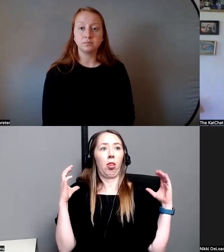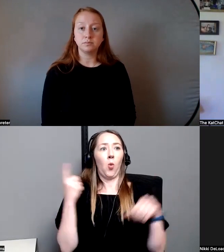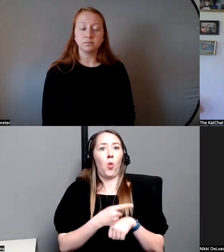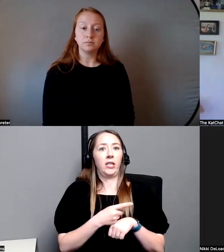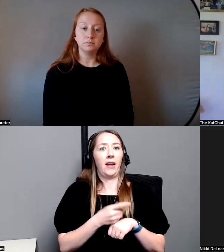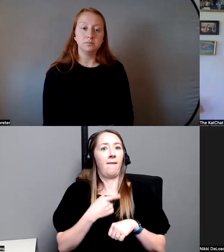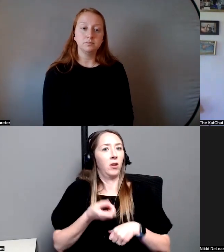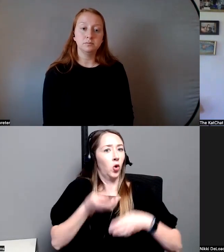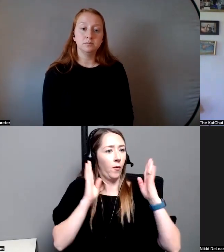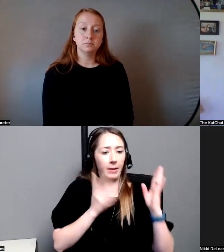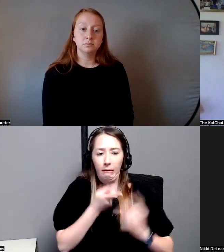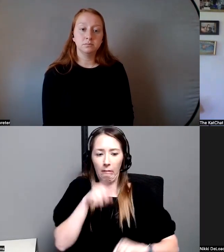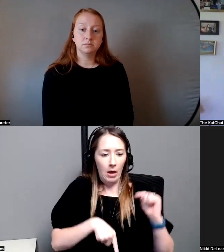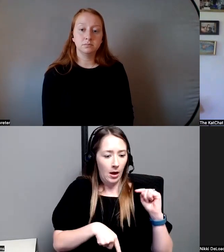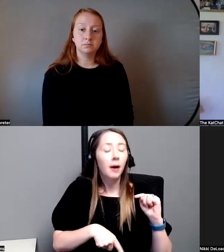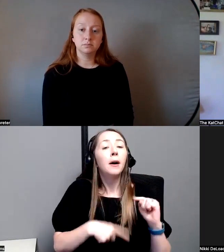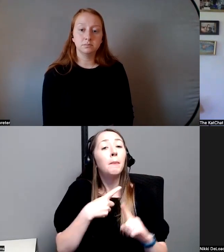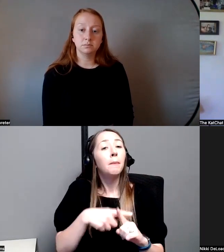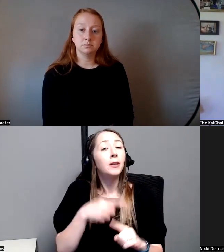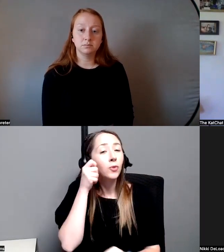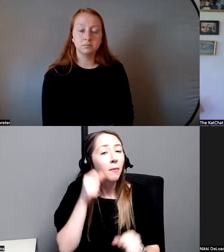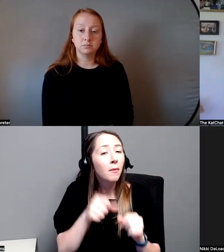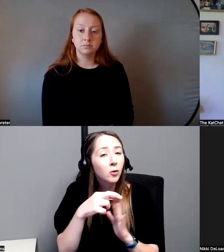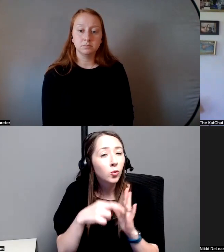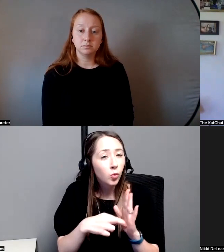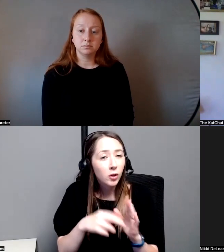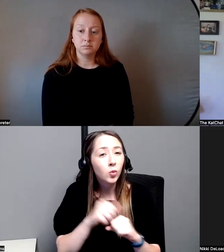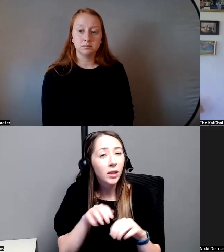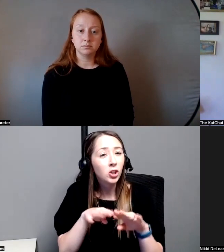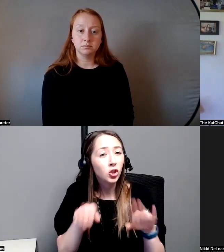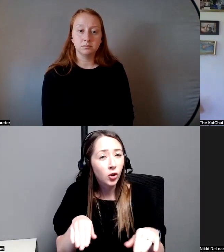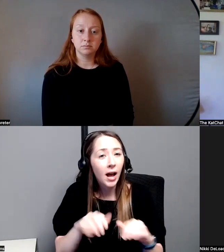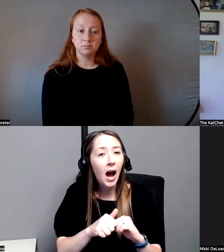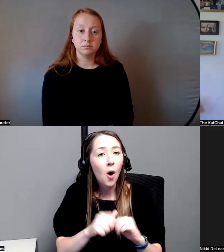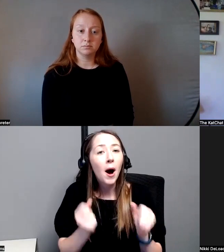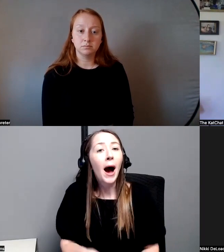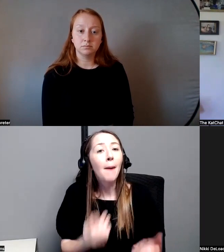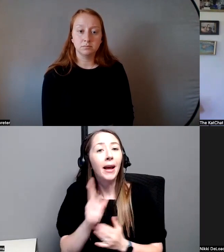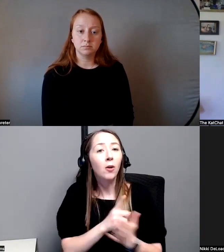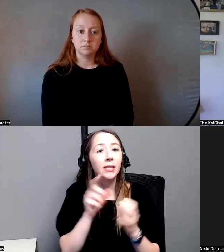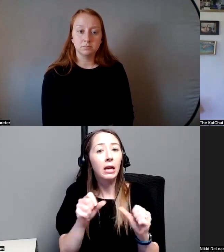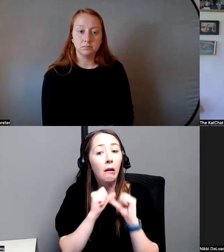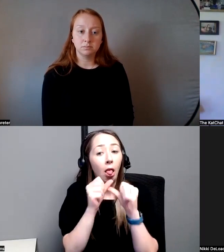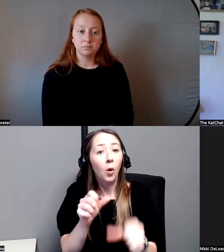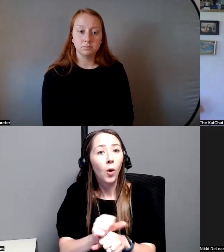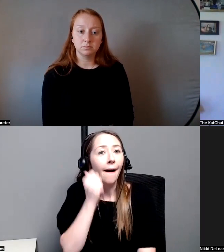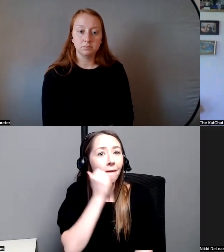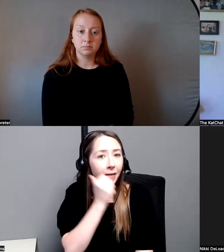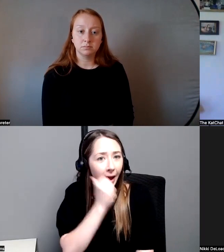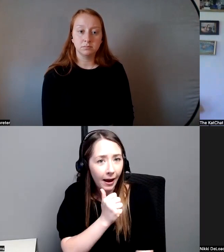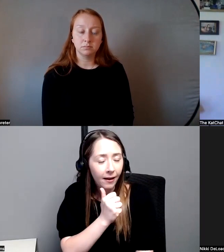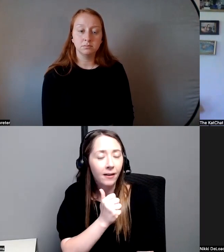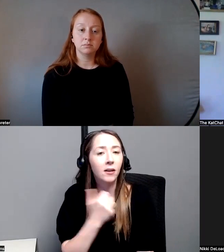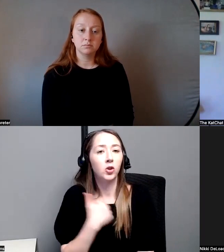With that being said, there's also rules for how long you can work children, right? And so, we were all